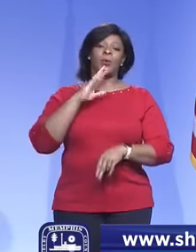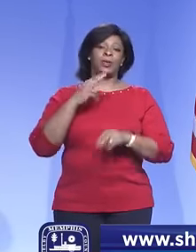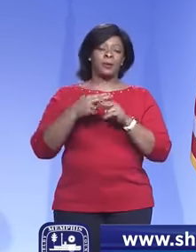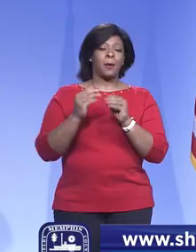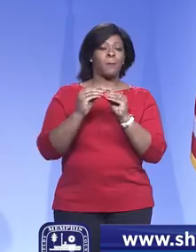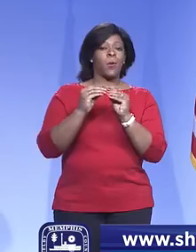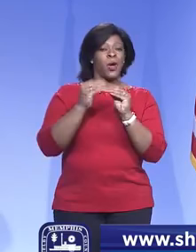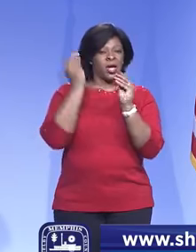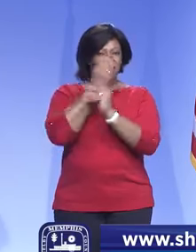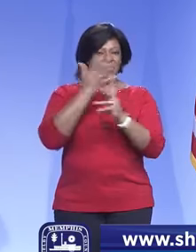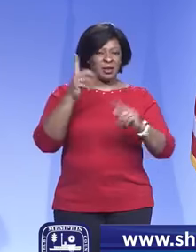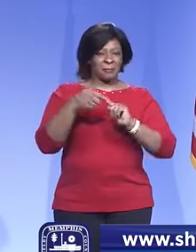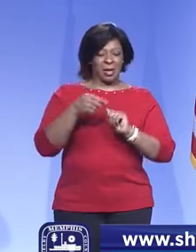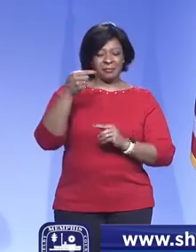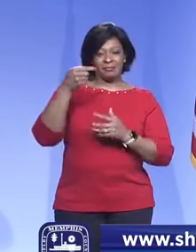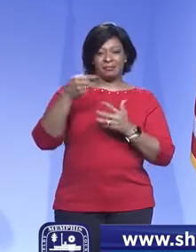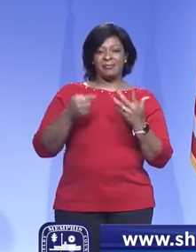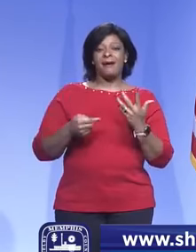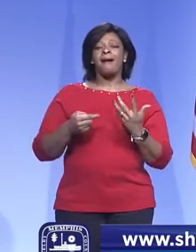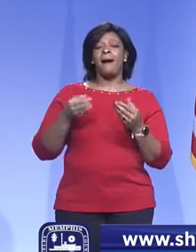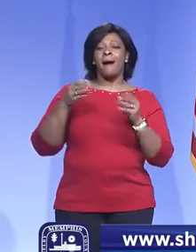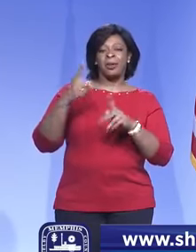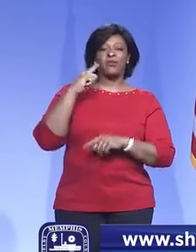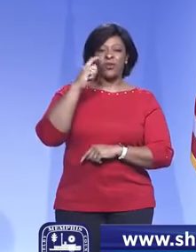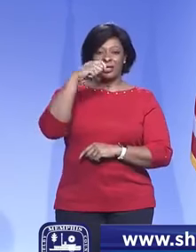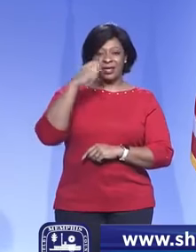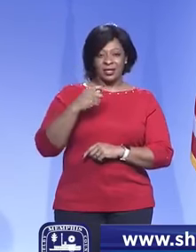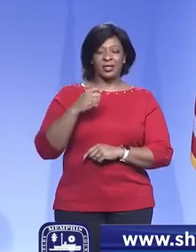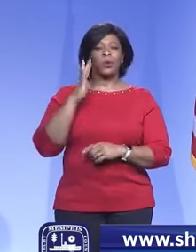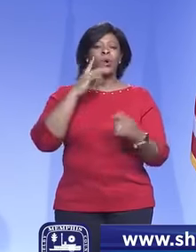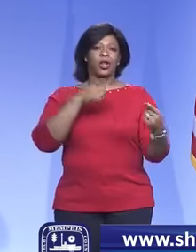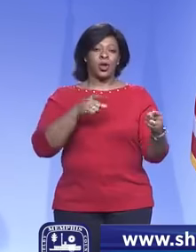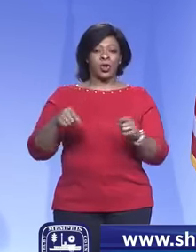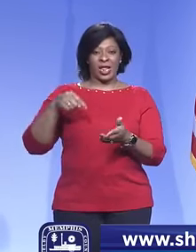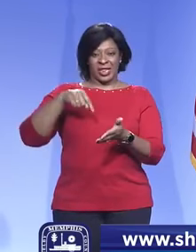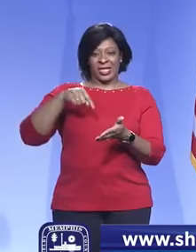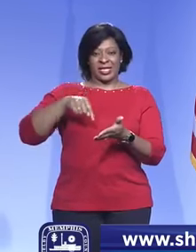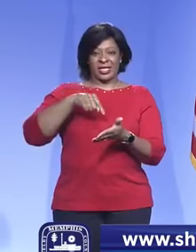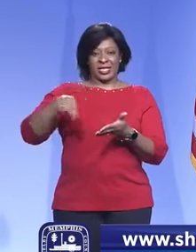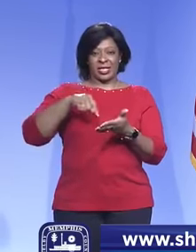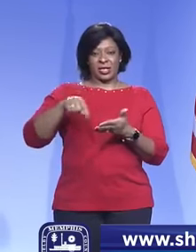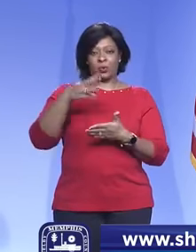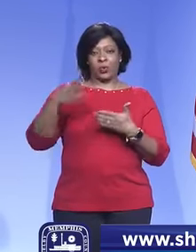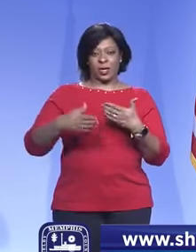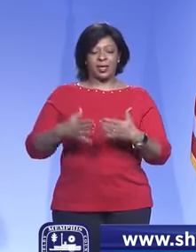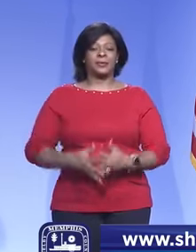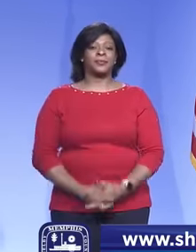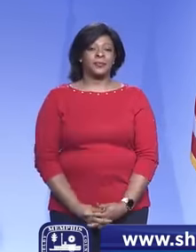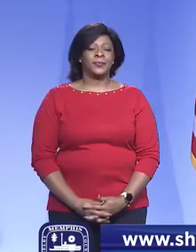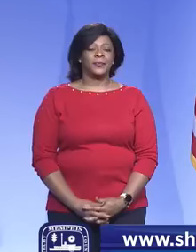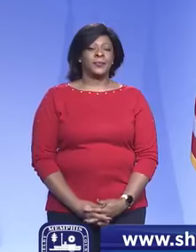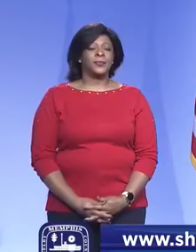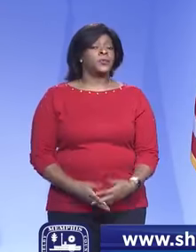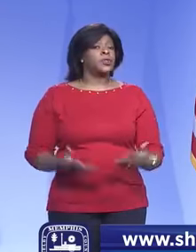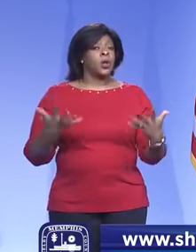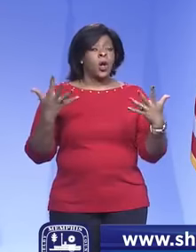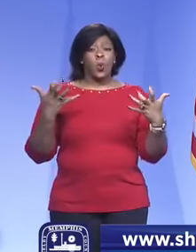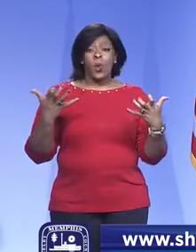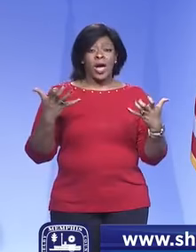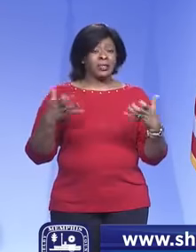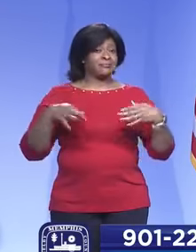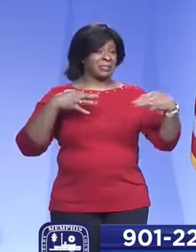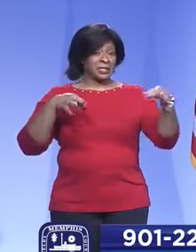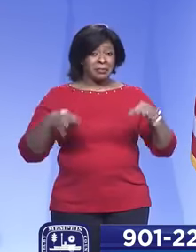more in detail about some of the testing opportunities that are going to occur this weekend. But what I wanted to spend the